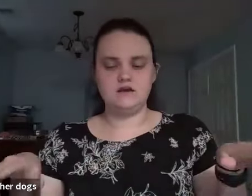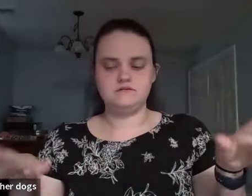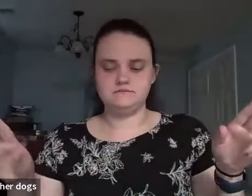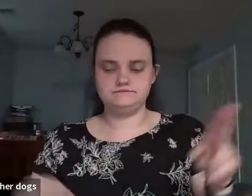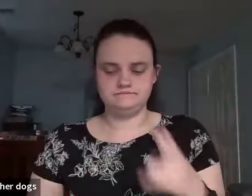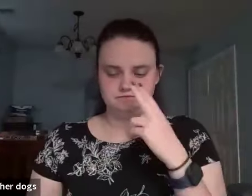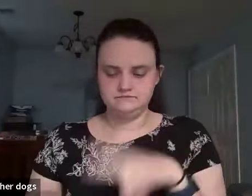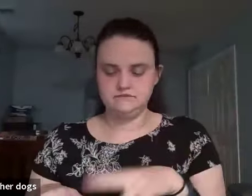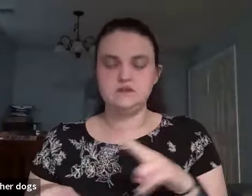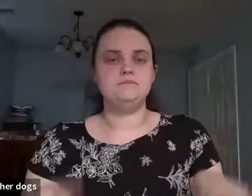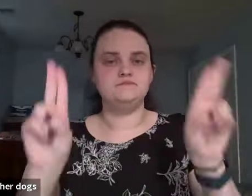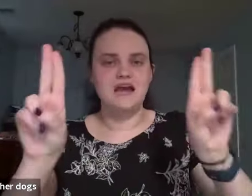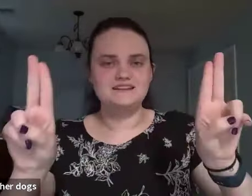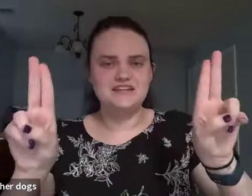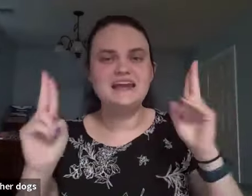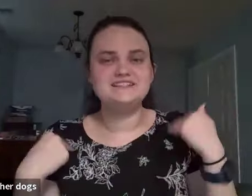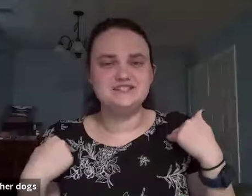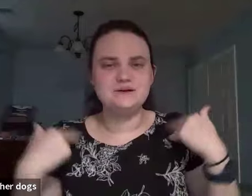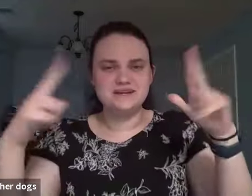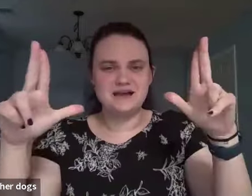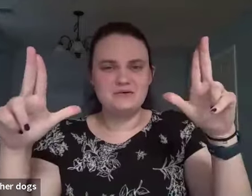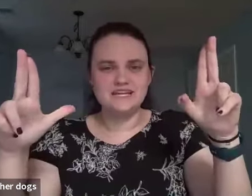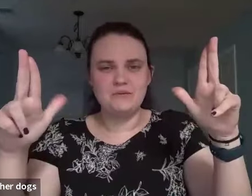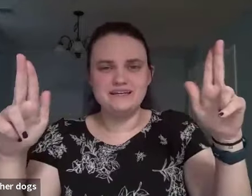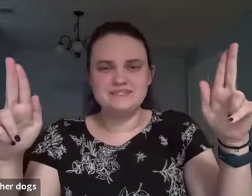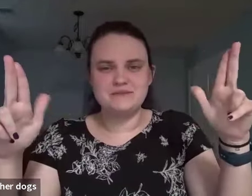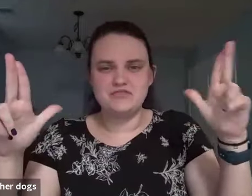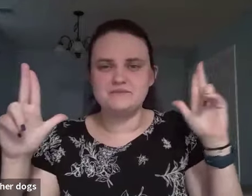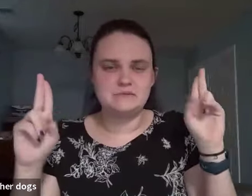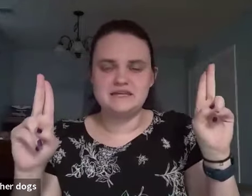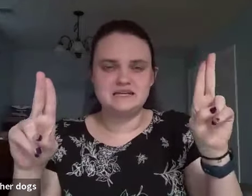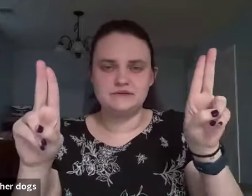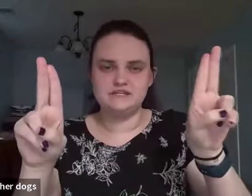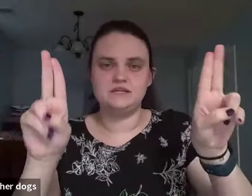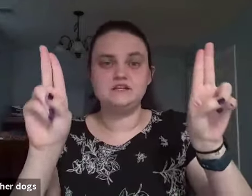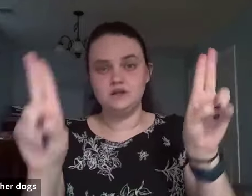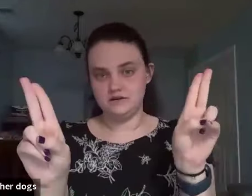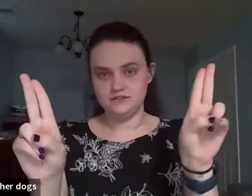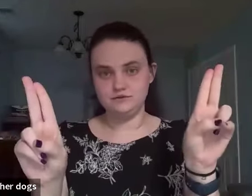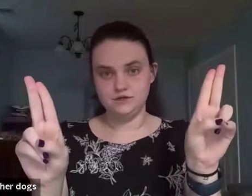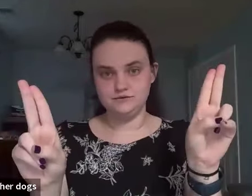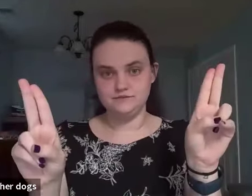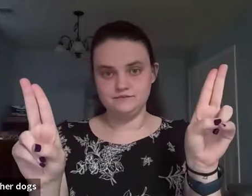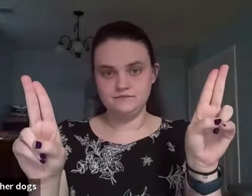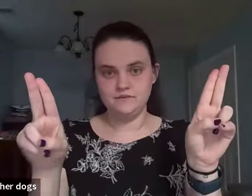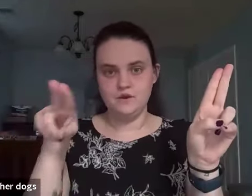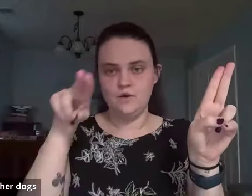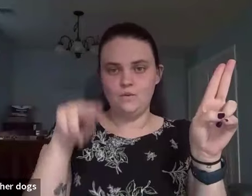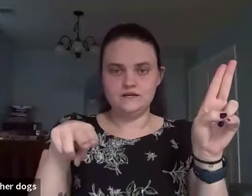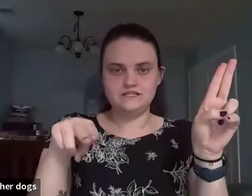have, okay. I had to do it because I was like, I want to keep sticking my thumbs out, but that's not what this one does. You're gonna have two U's. One is gonna